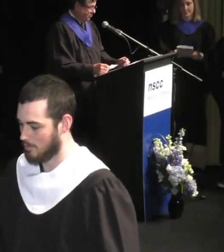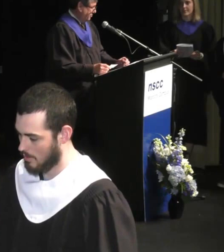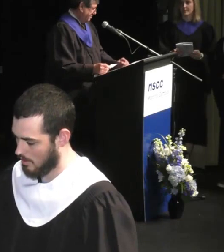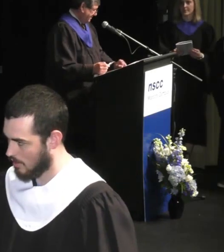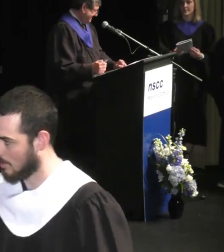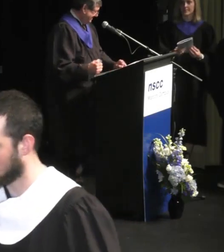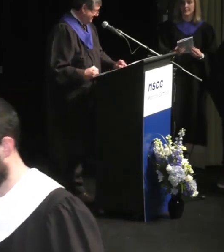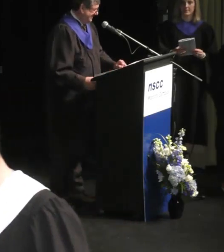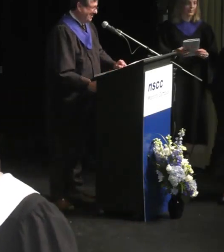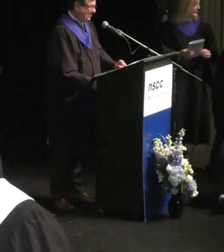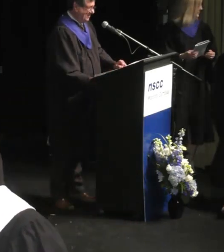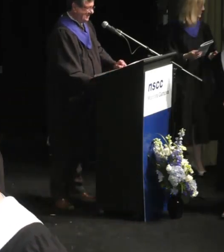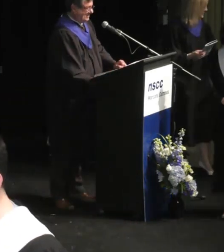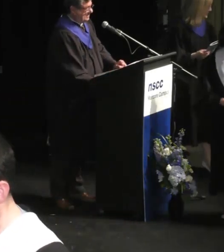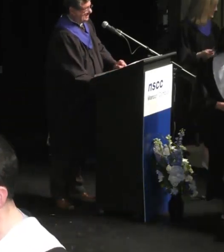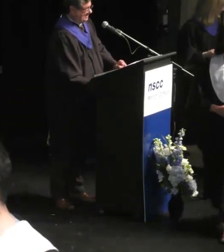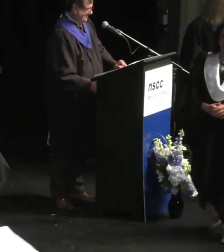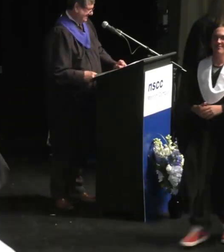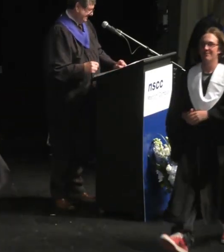Jordan Burton.